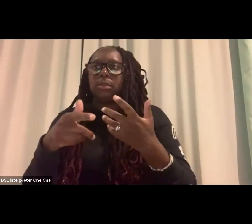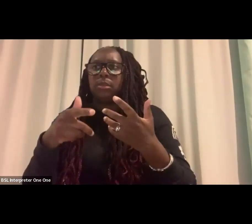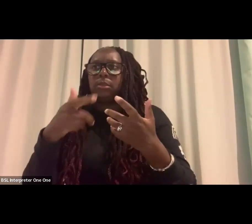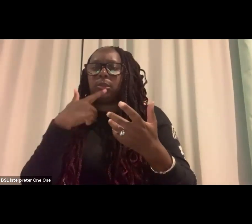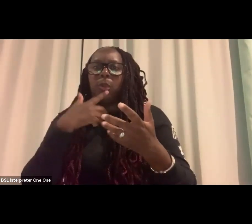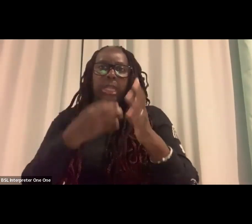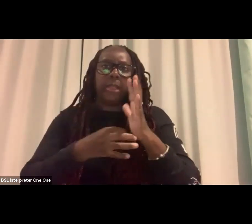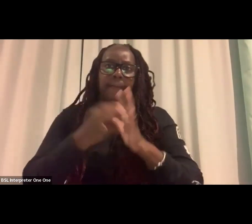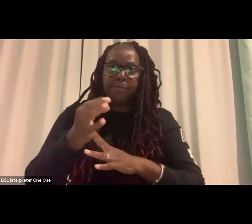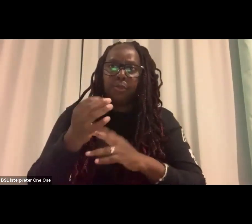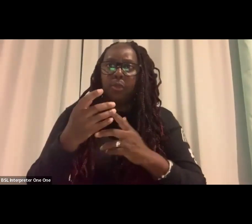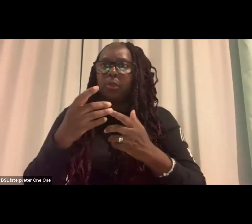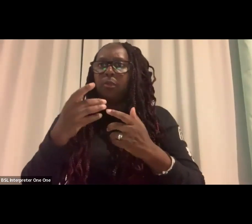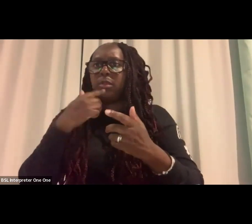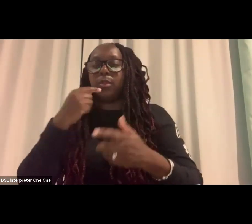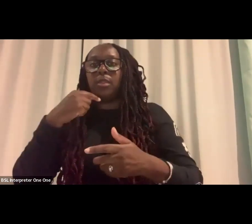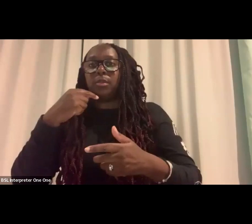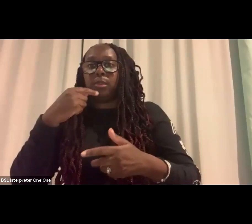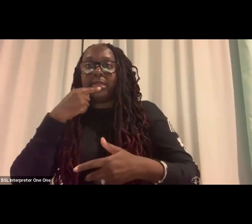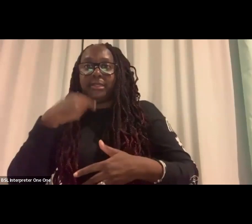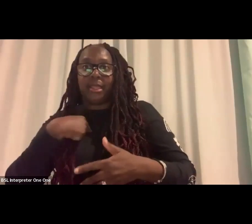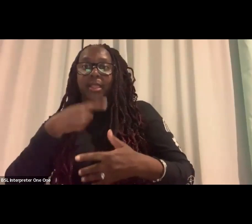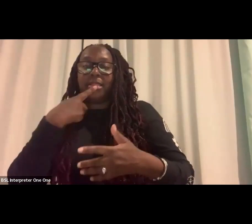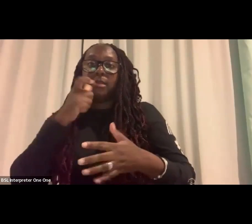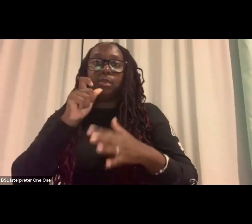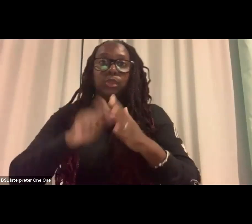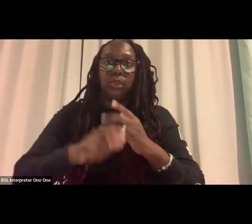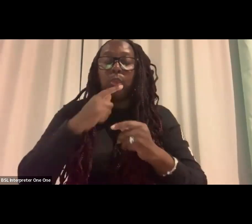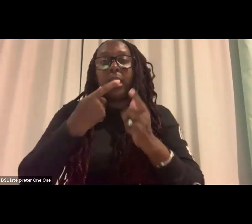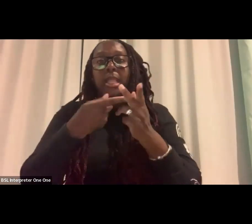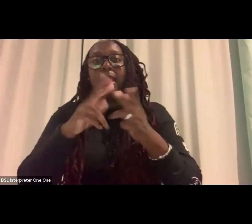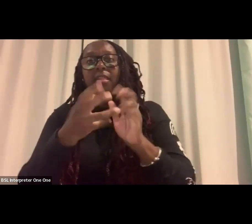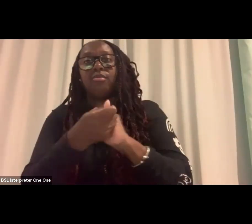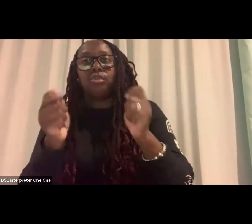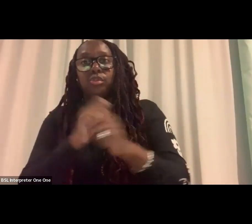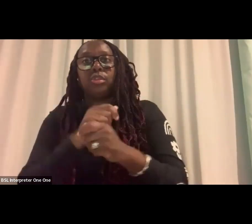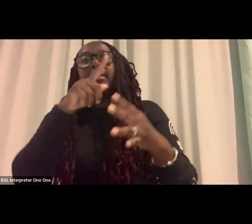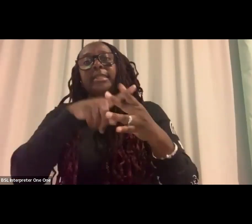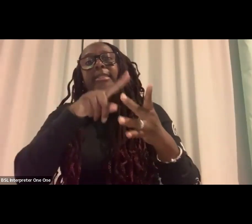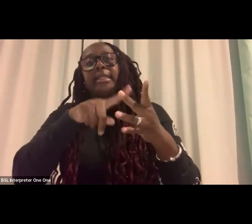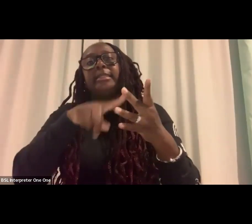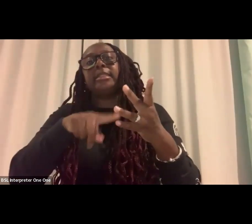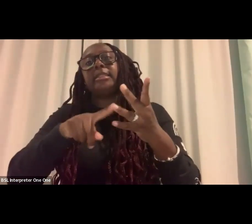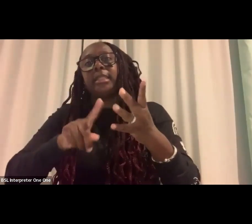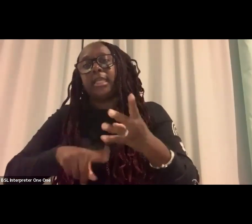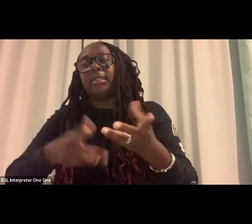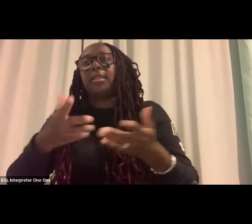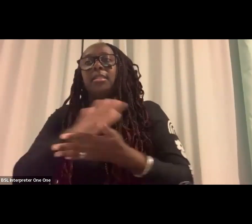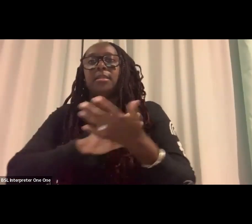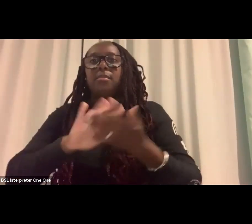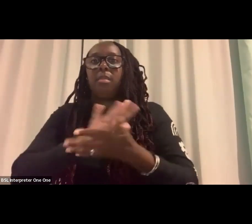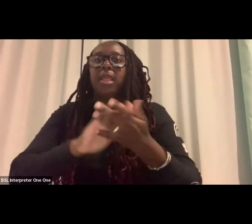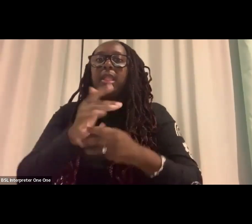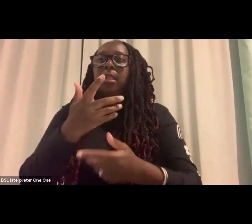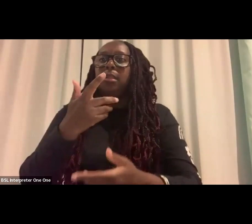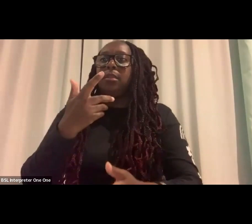better, and we can say, okay, this project can be done if you change this and this and this aspect, so that it's greener, if I